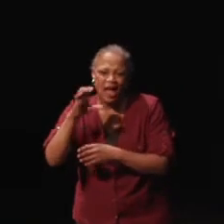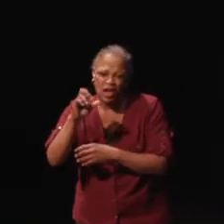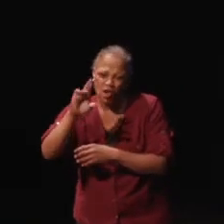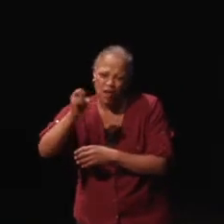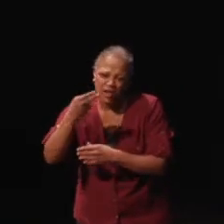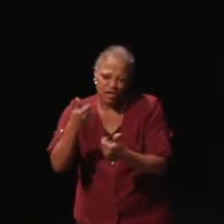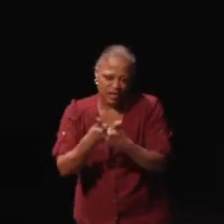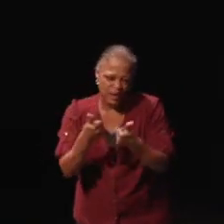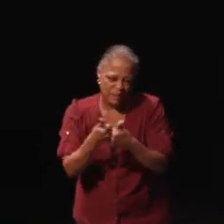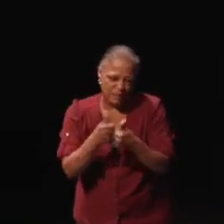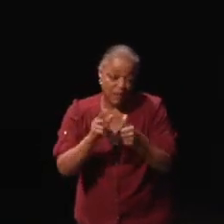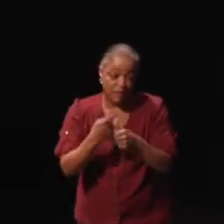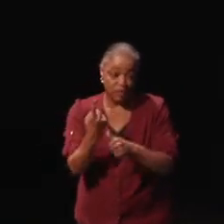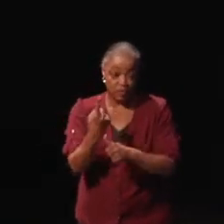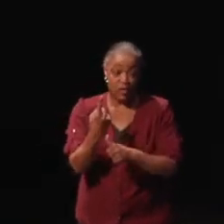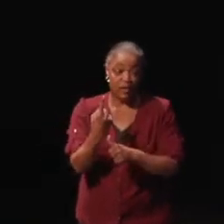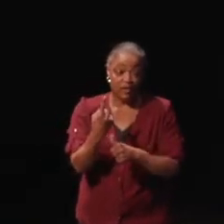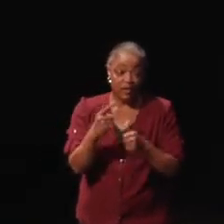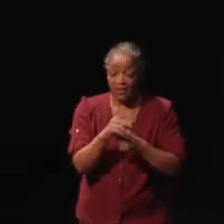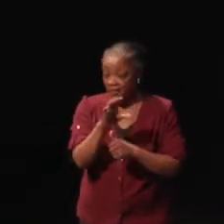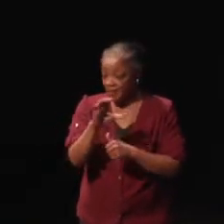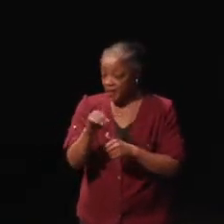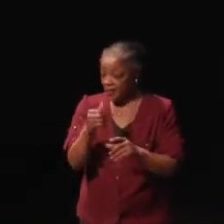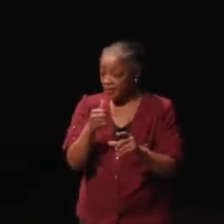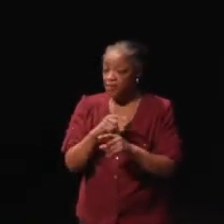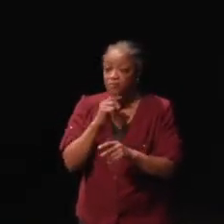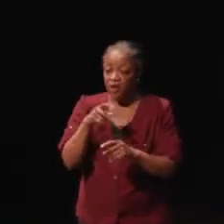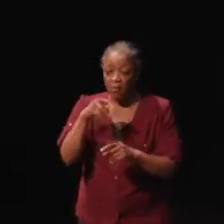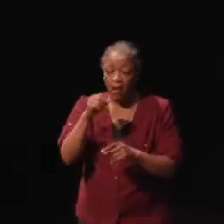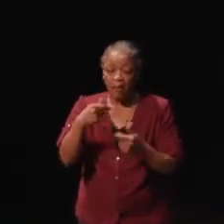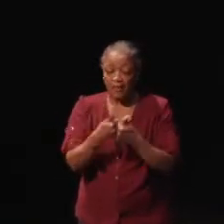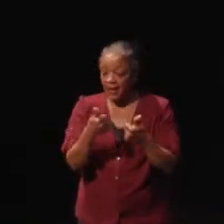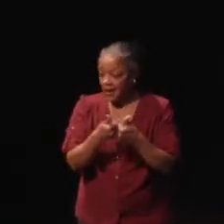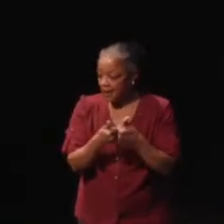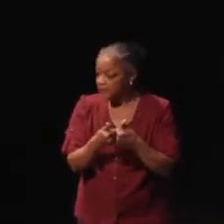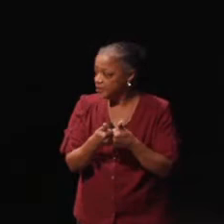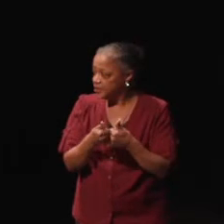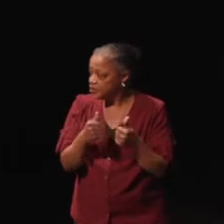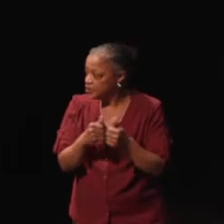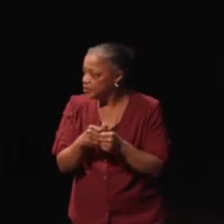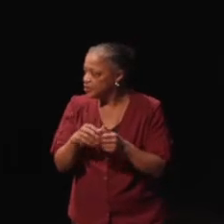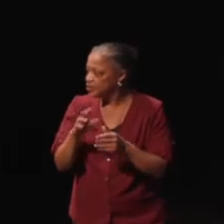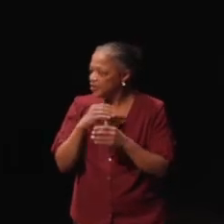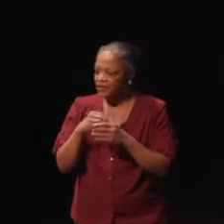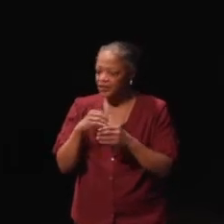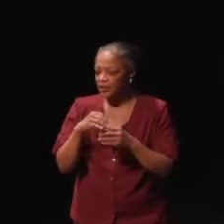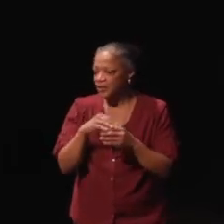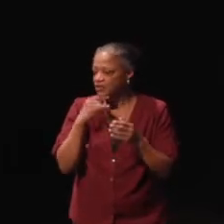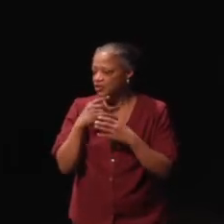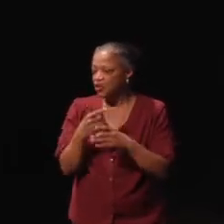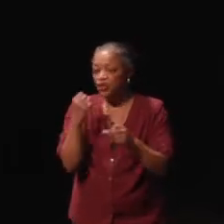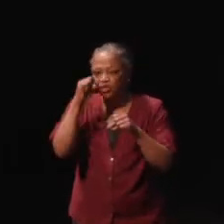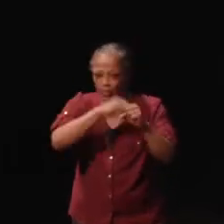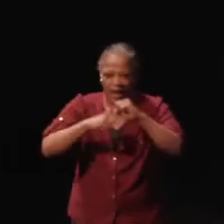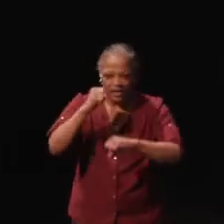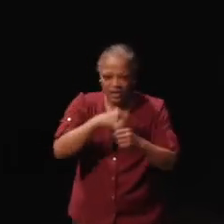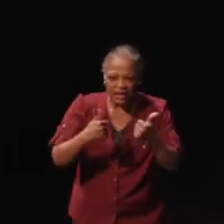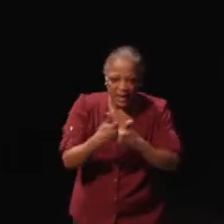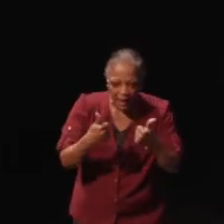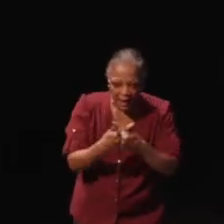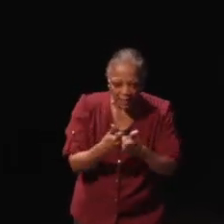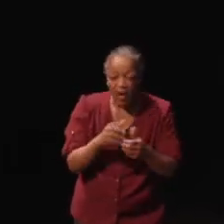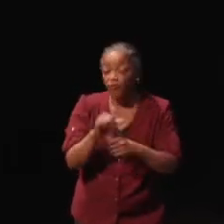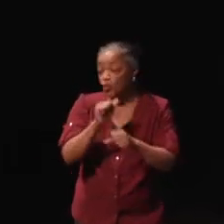first one. Then the company MetalPop Games, we released Crafting Kingdom, which is sort of an idle strategy game, and I worked on a couple